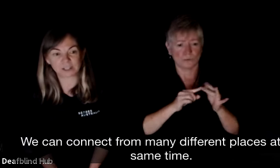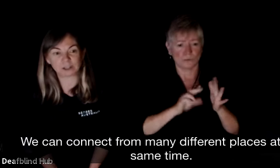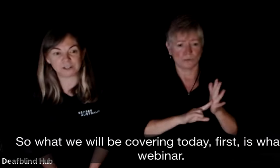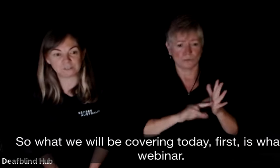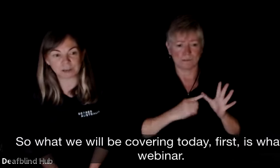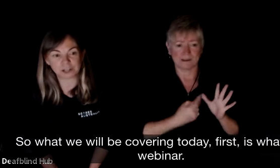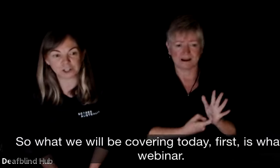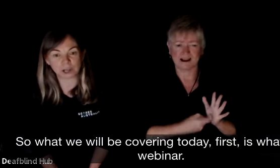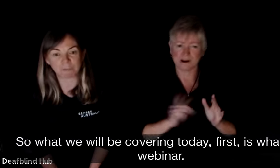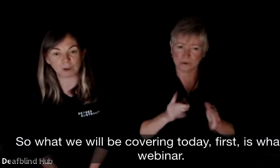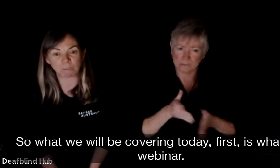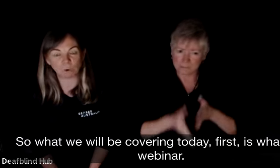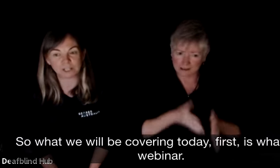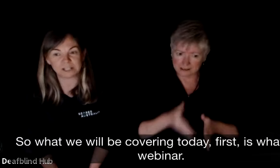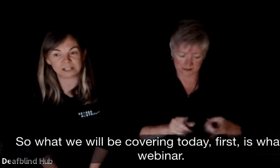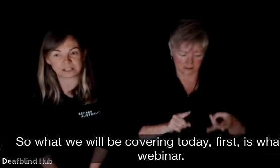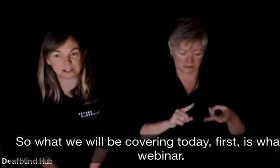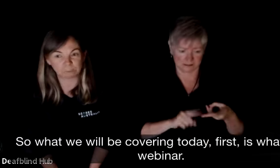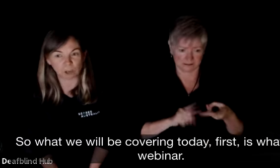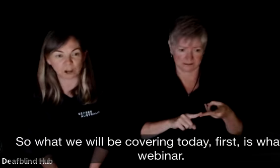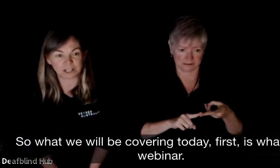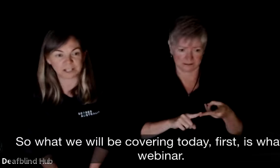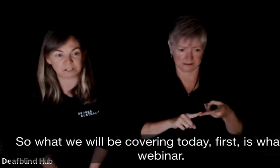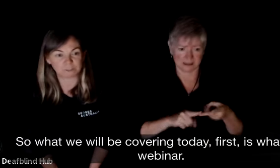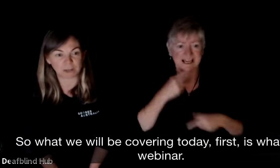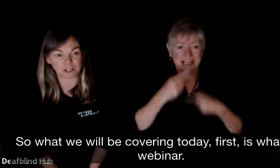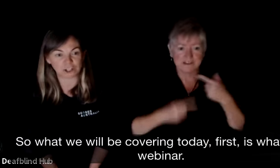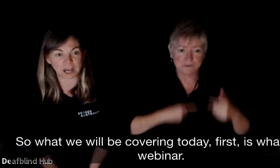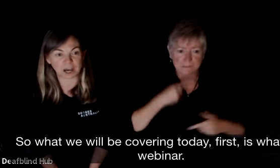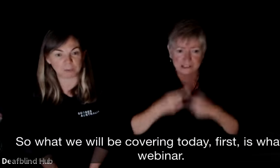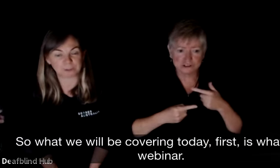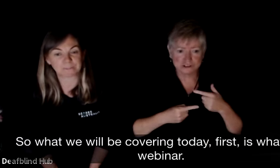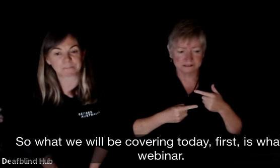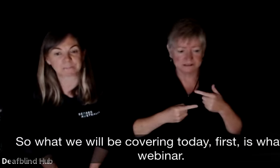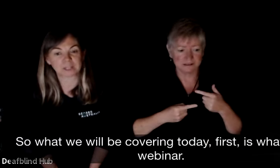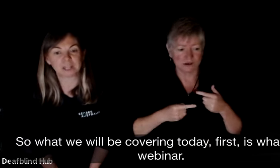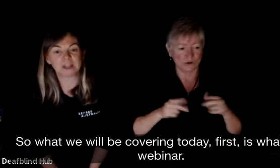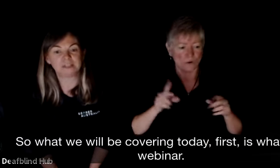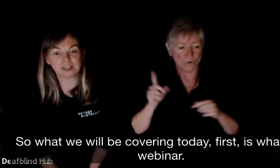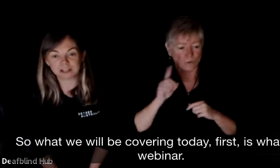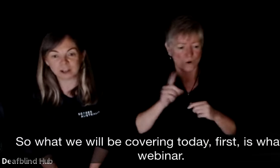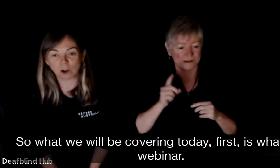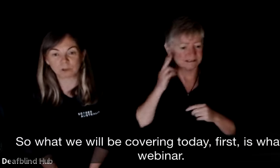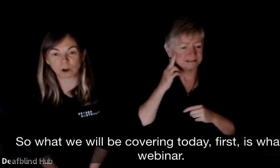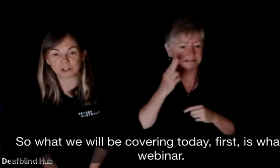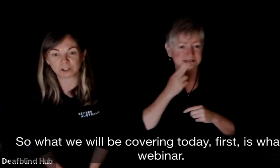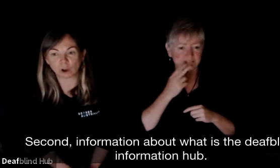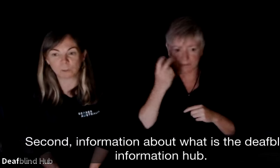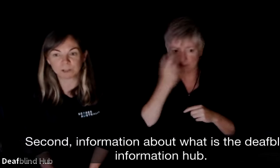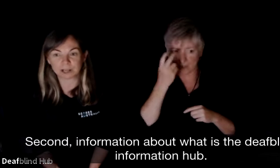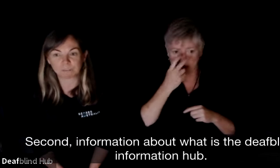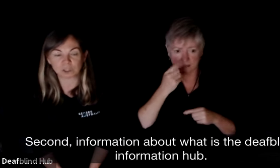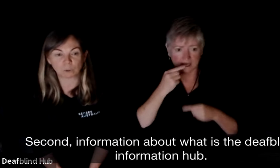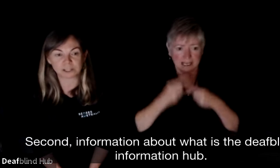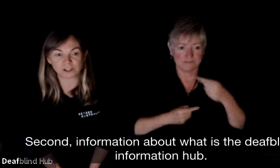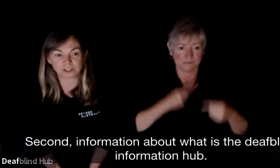second, information about what is the Deafblind Information Hub. Then I'm going to